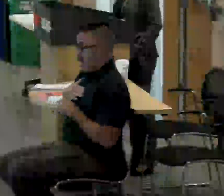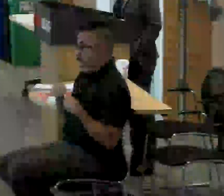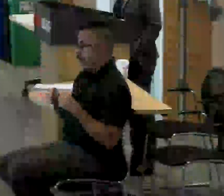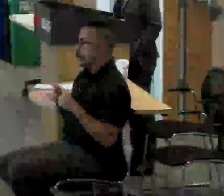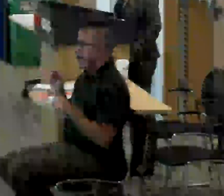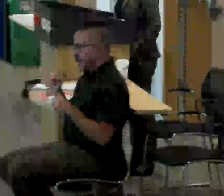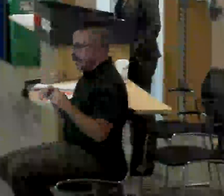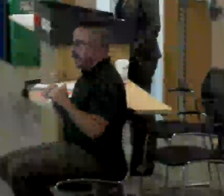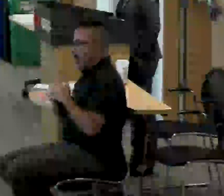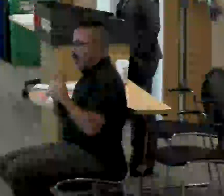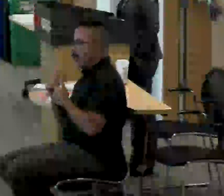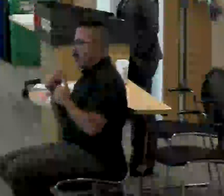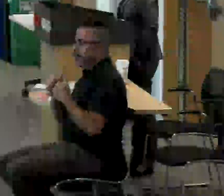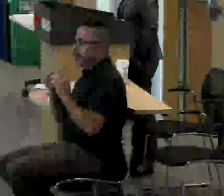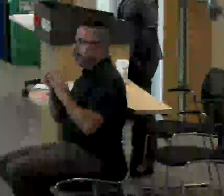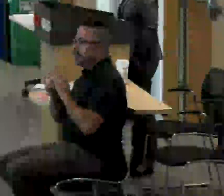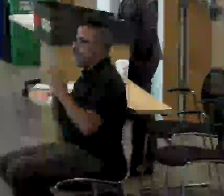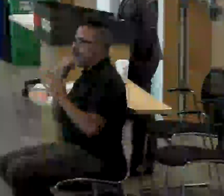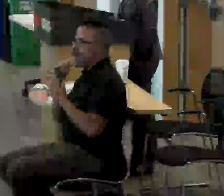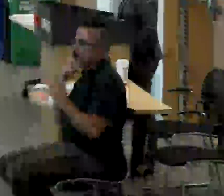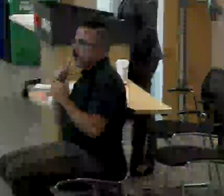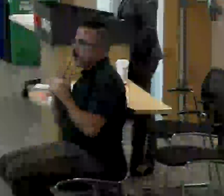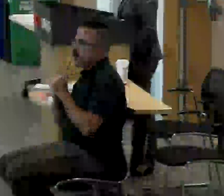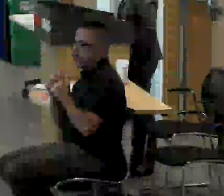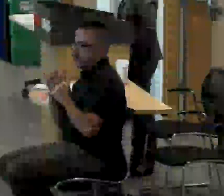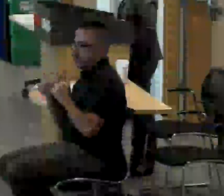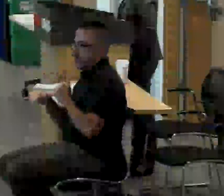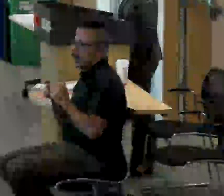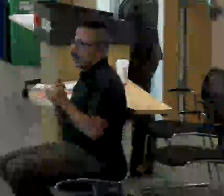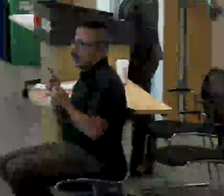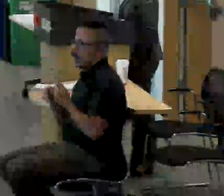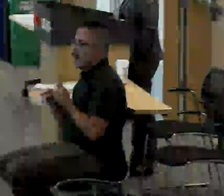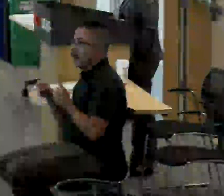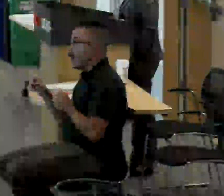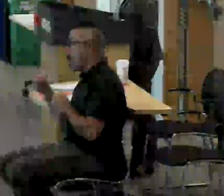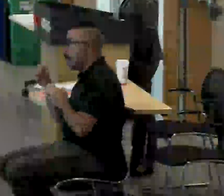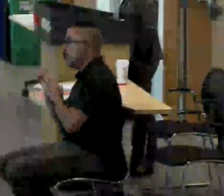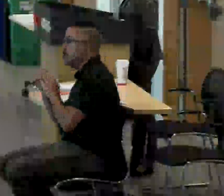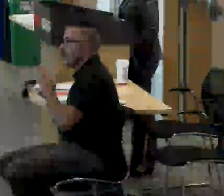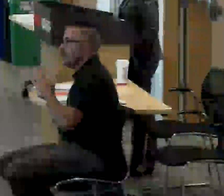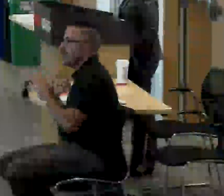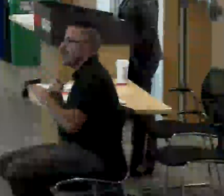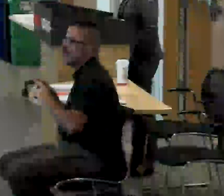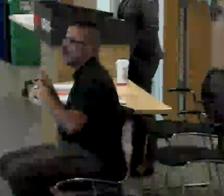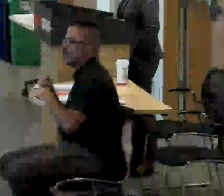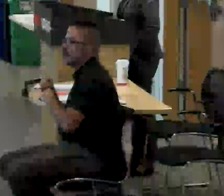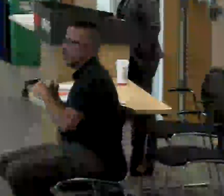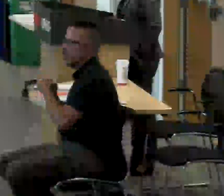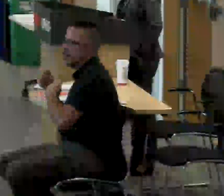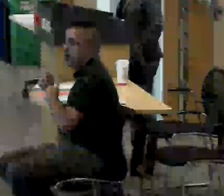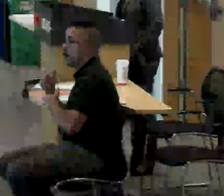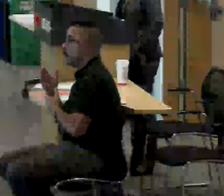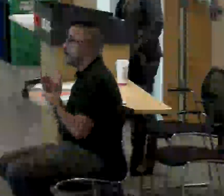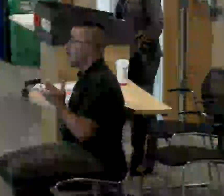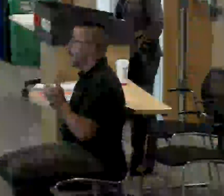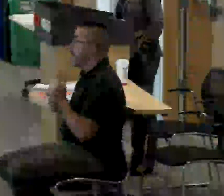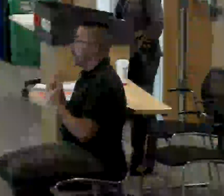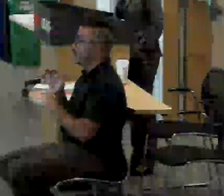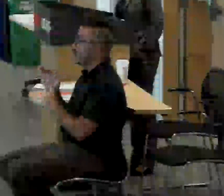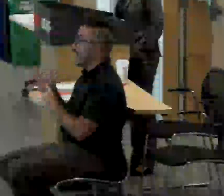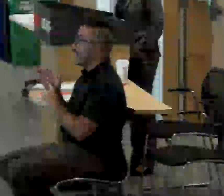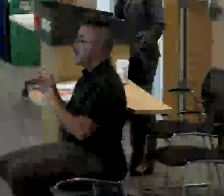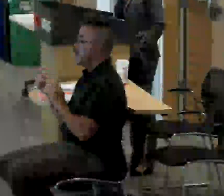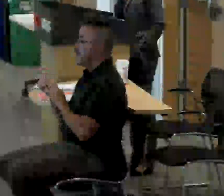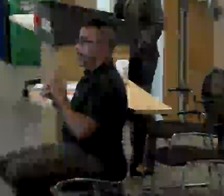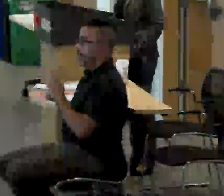structured in California. Other states are structured differently. Some of the most popular states, the biggest